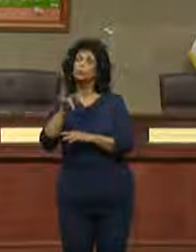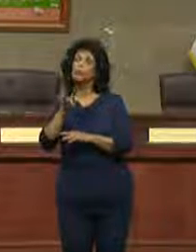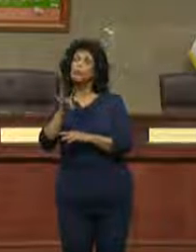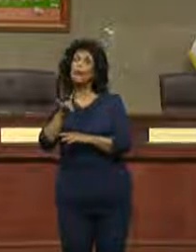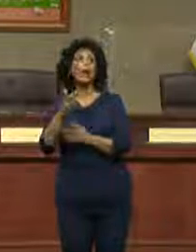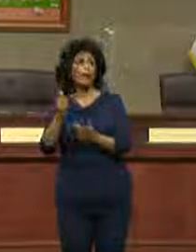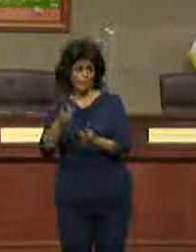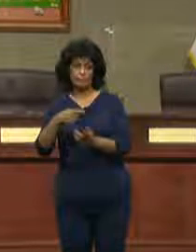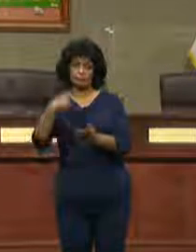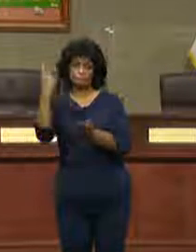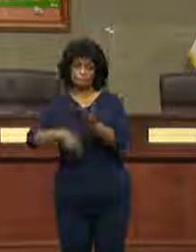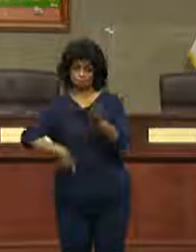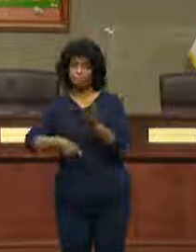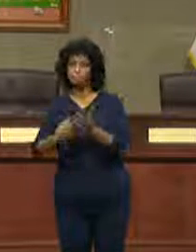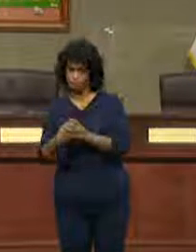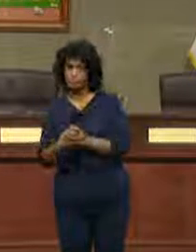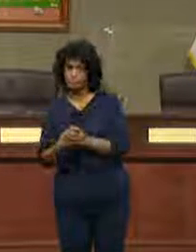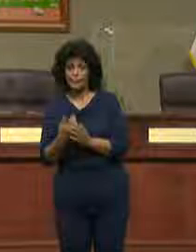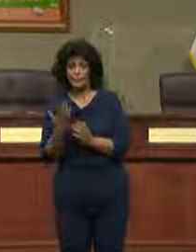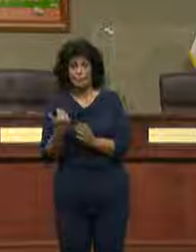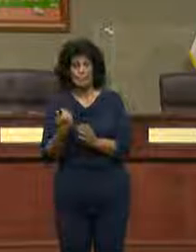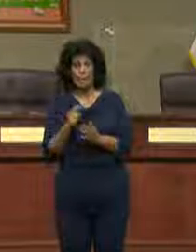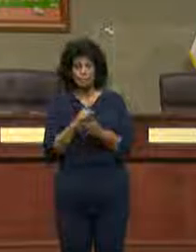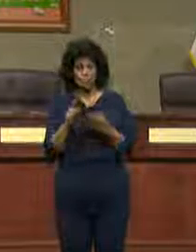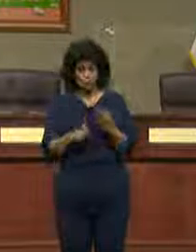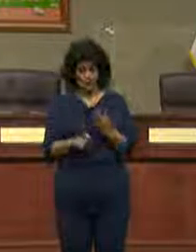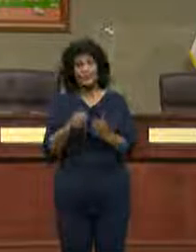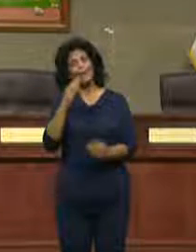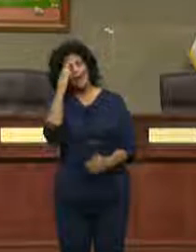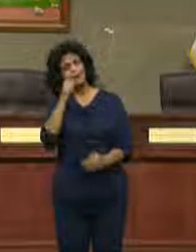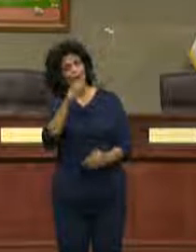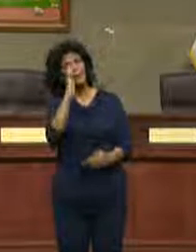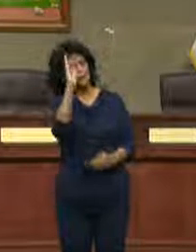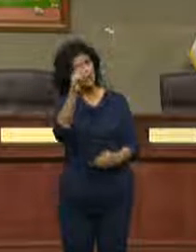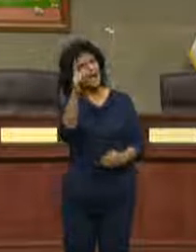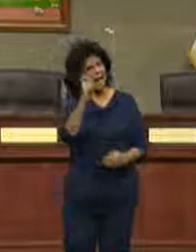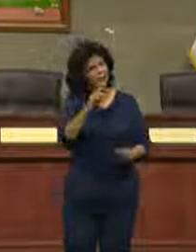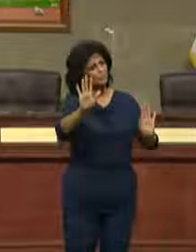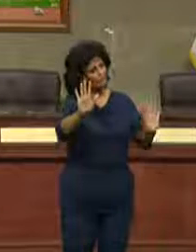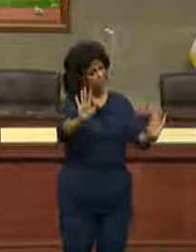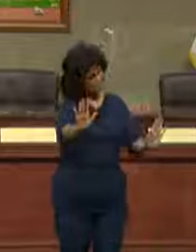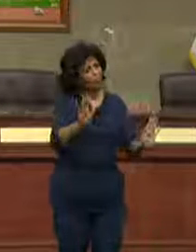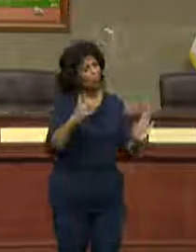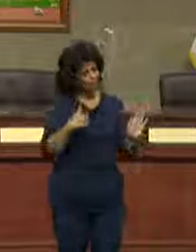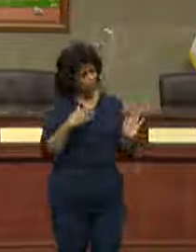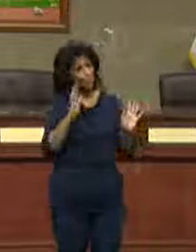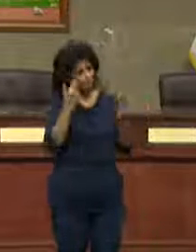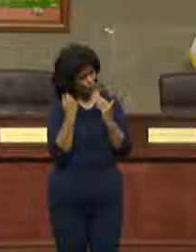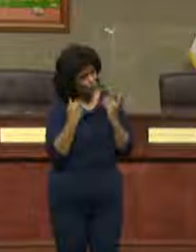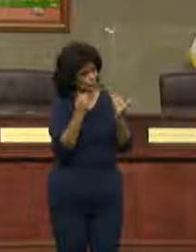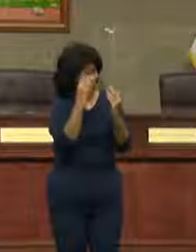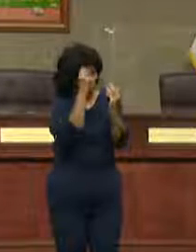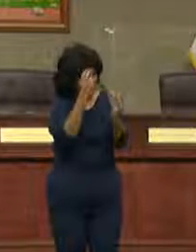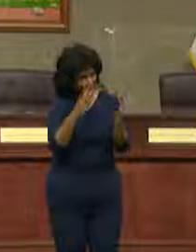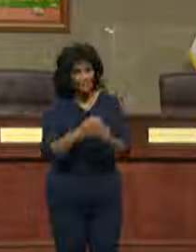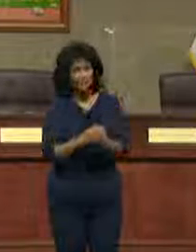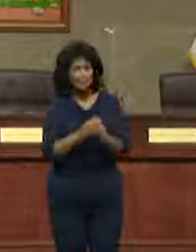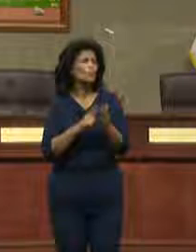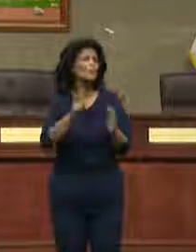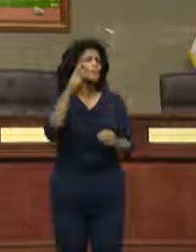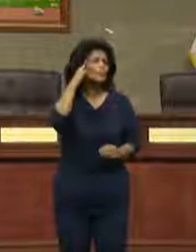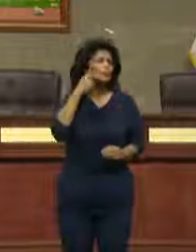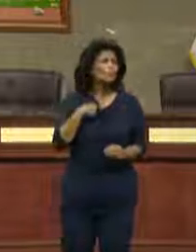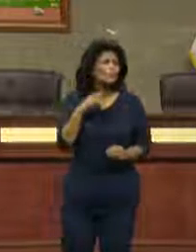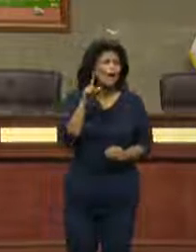This past weekend, I know you're going to ask me about it, so I'm going to tell you about it. What am I going to talk